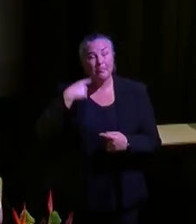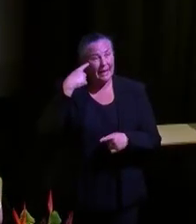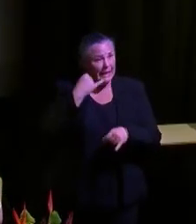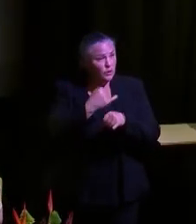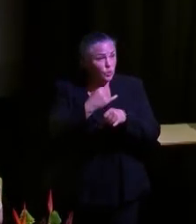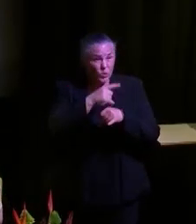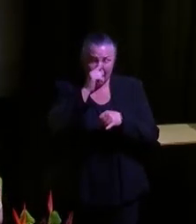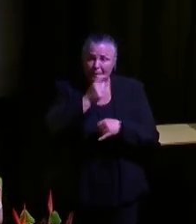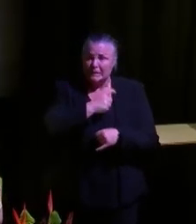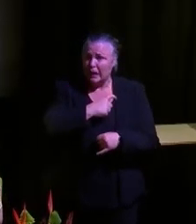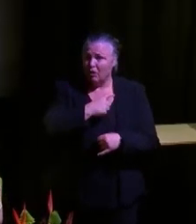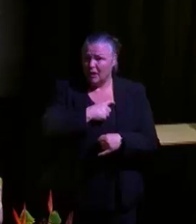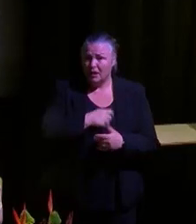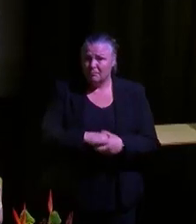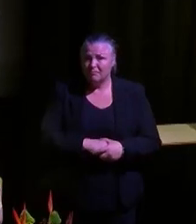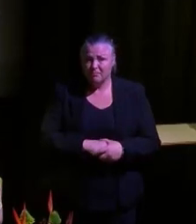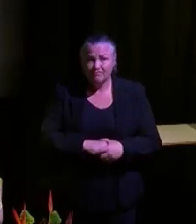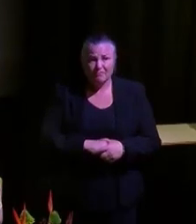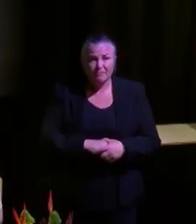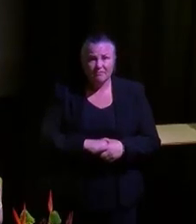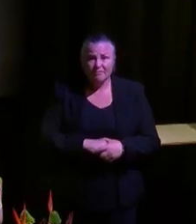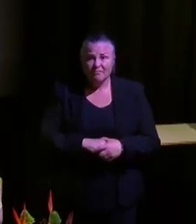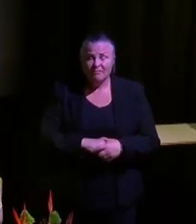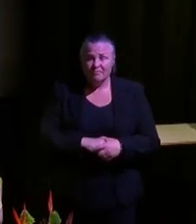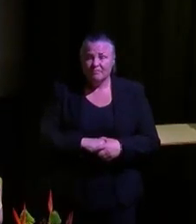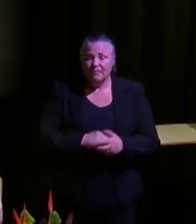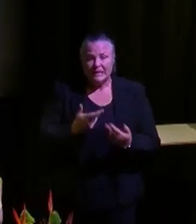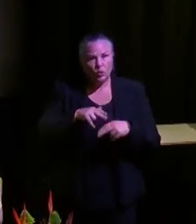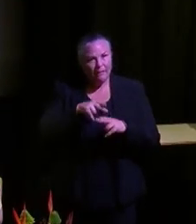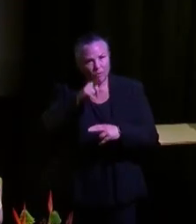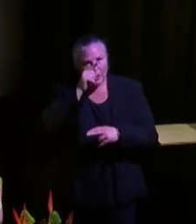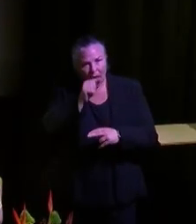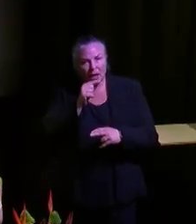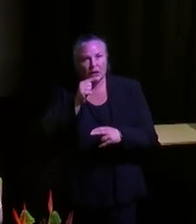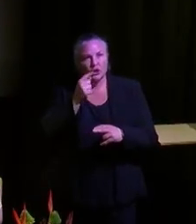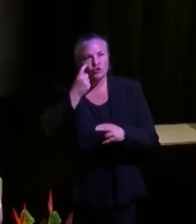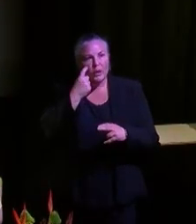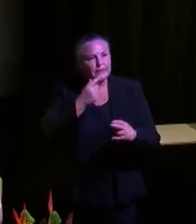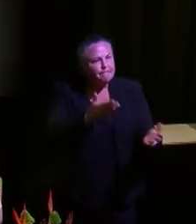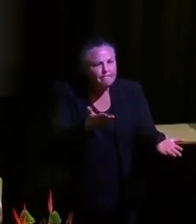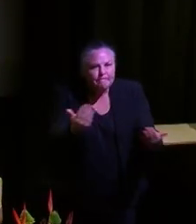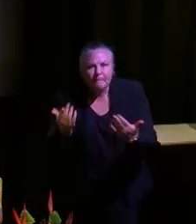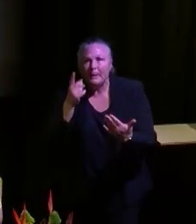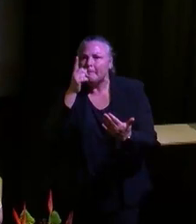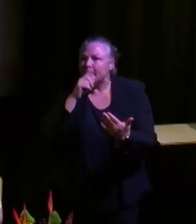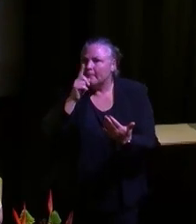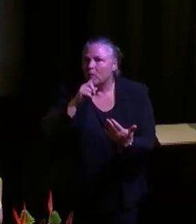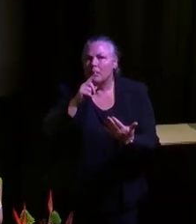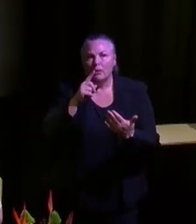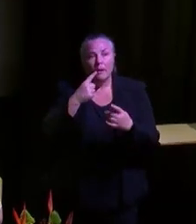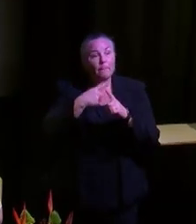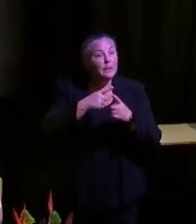scary places, and so if you can try and bring people and communities in to